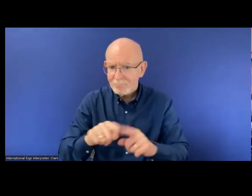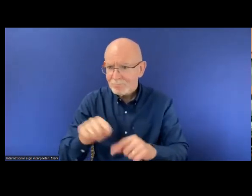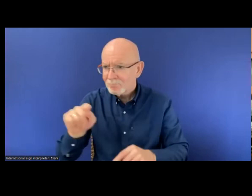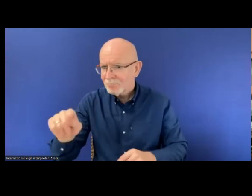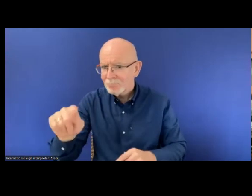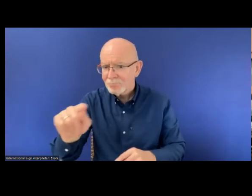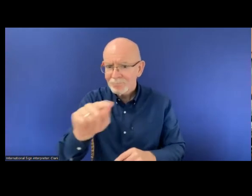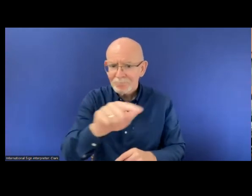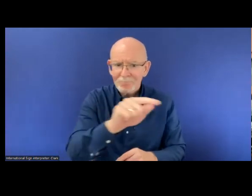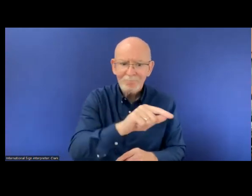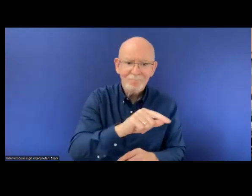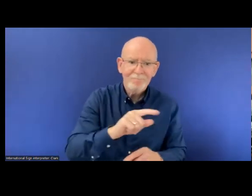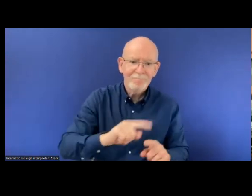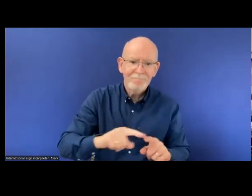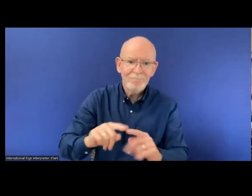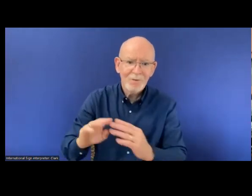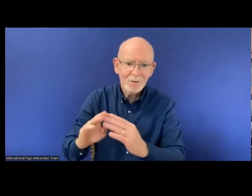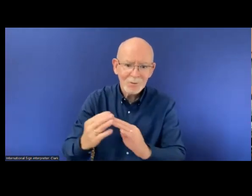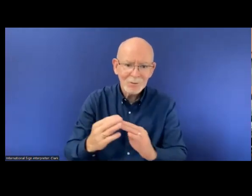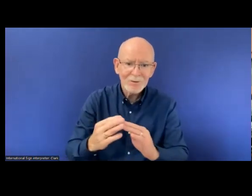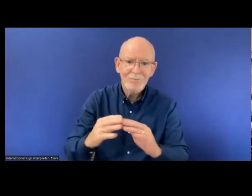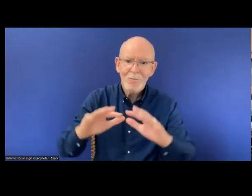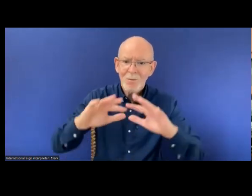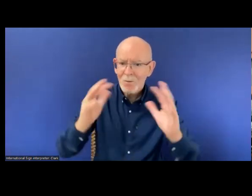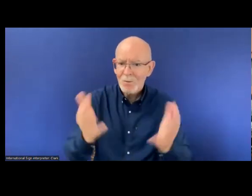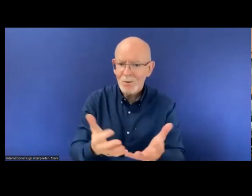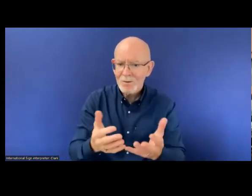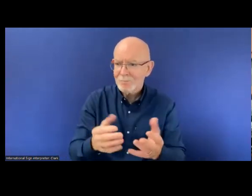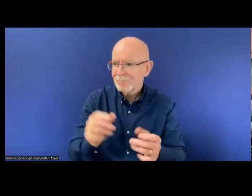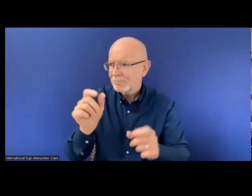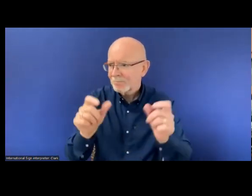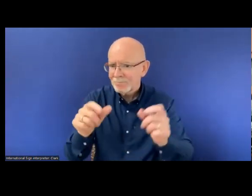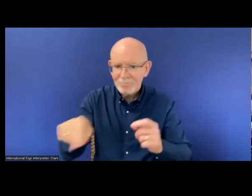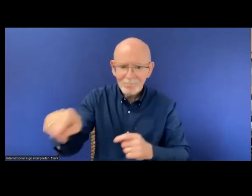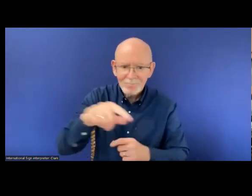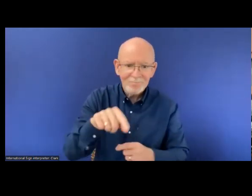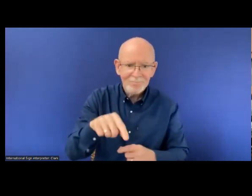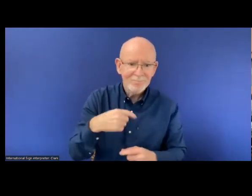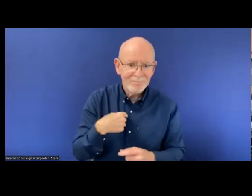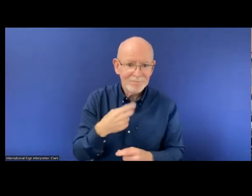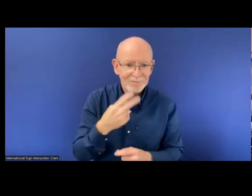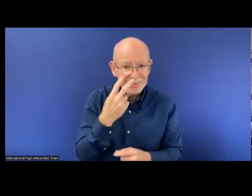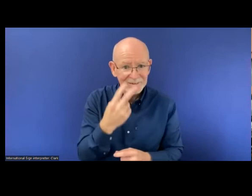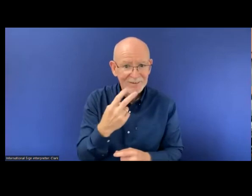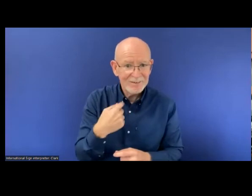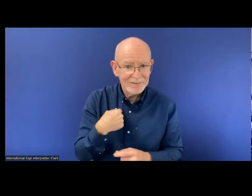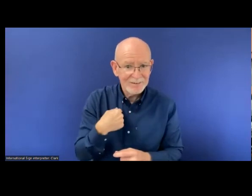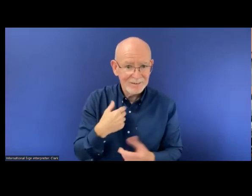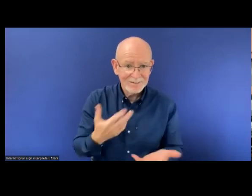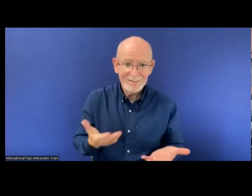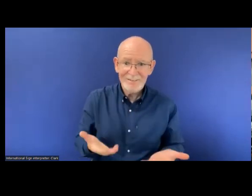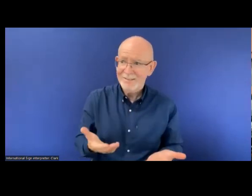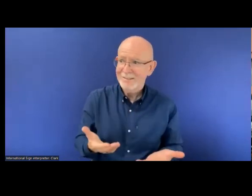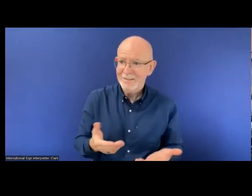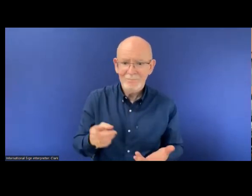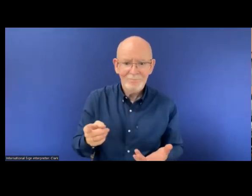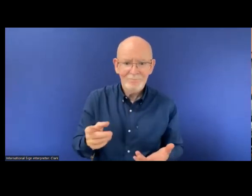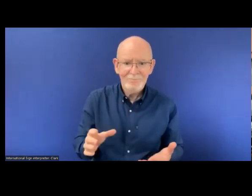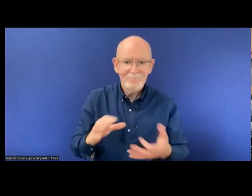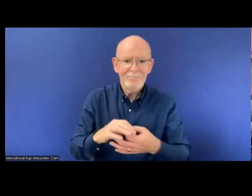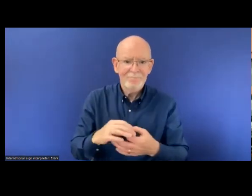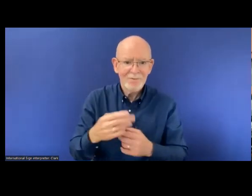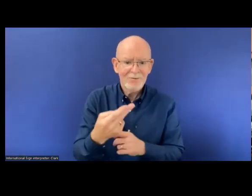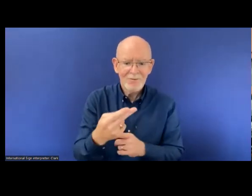of the HLPF with more than 20 side events at this very time. The 115